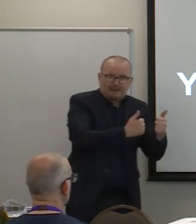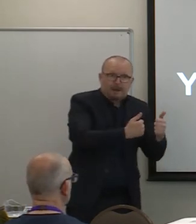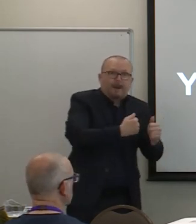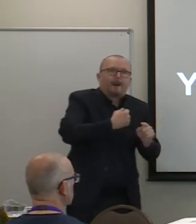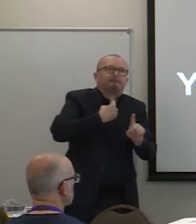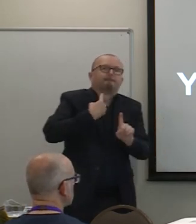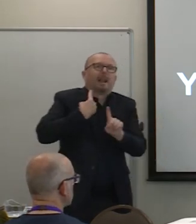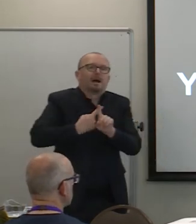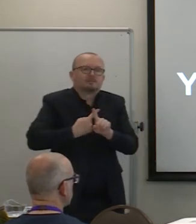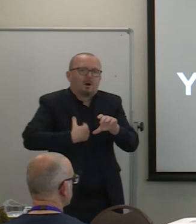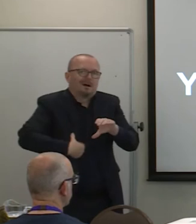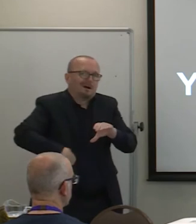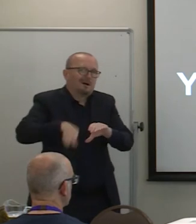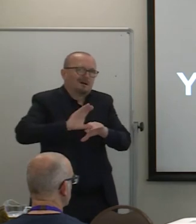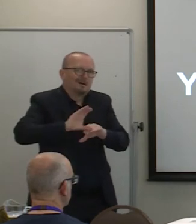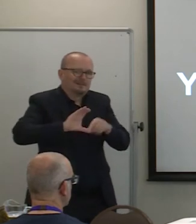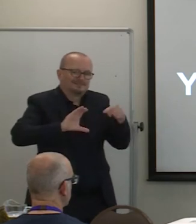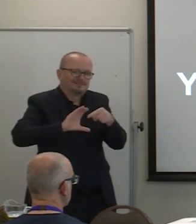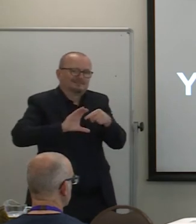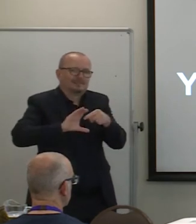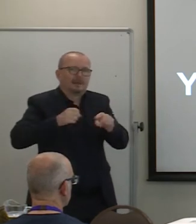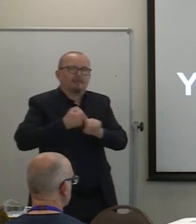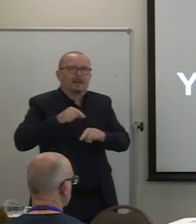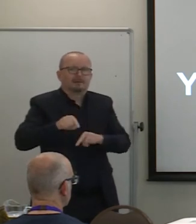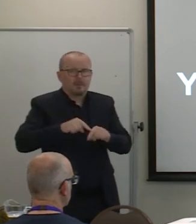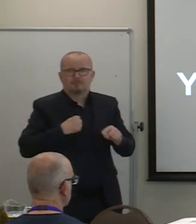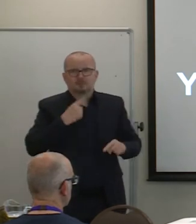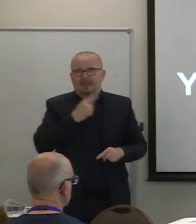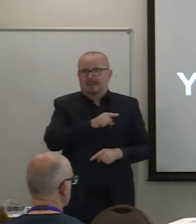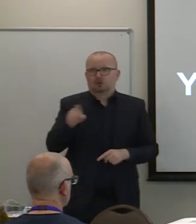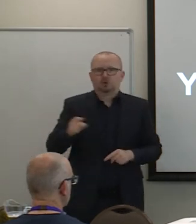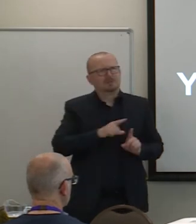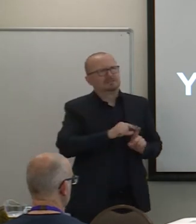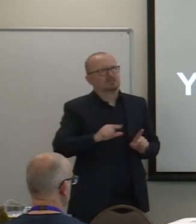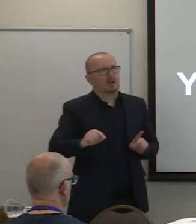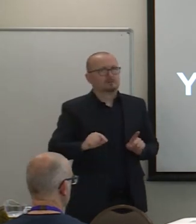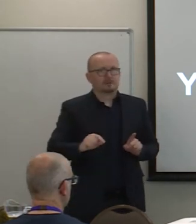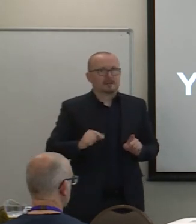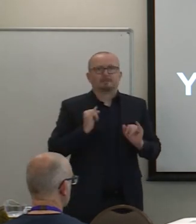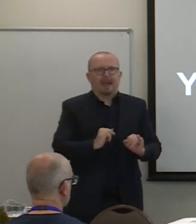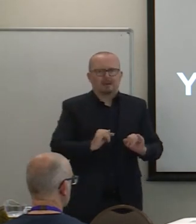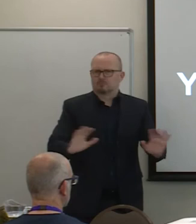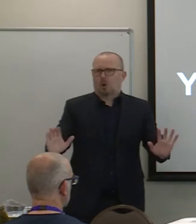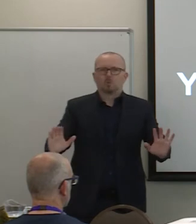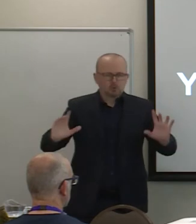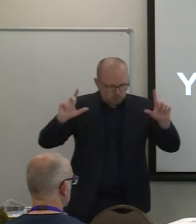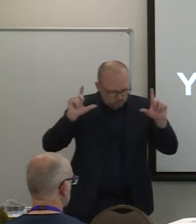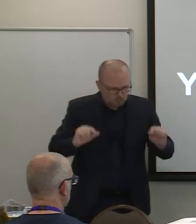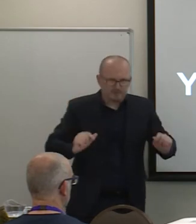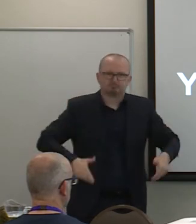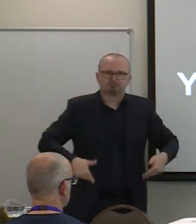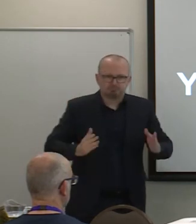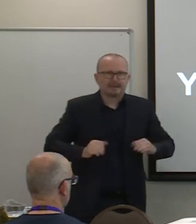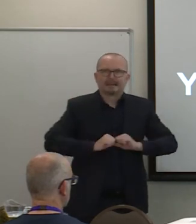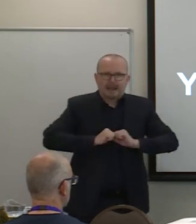I'm not trying to say to anybody anywhere that digitising your collections is a bad thing. It's awesome. Go ahead, do it. Get it out there where it's